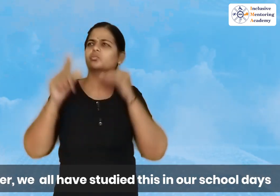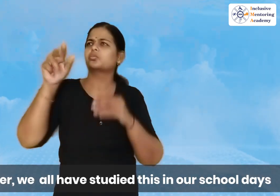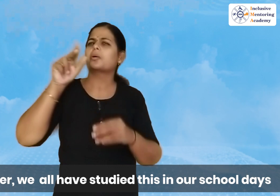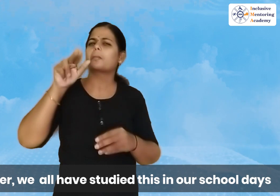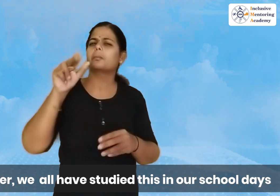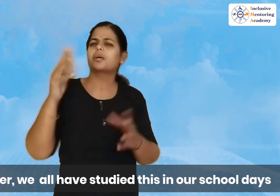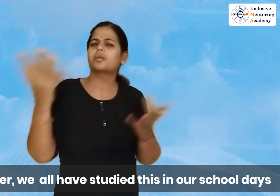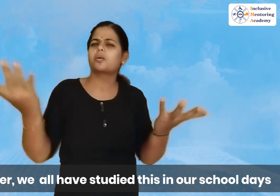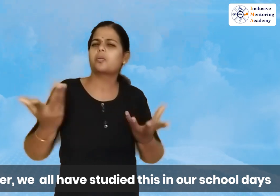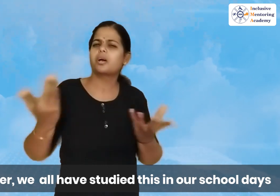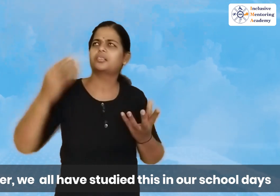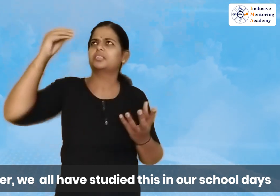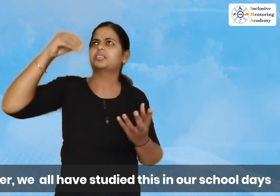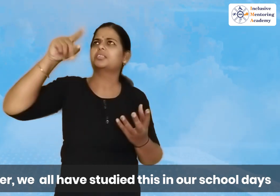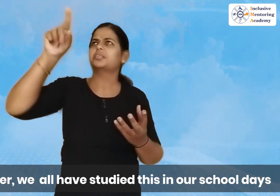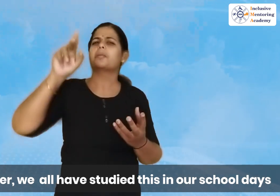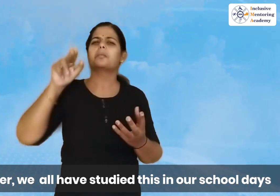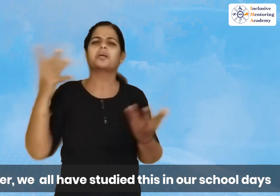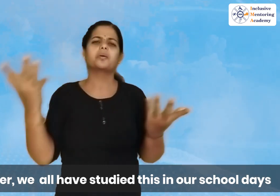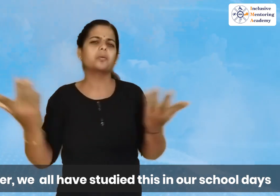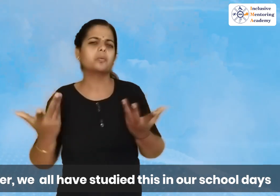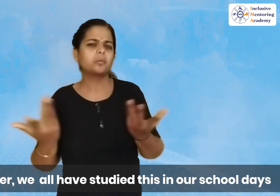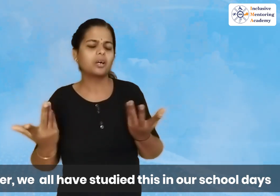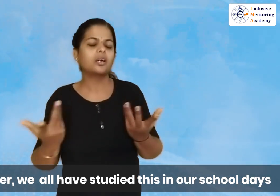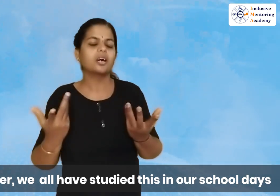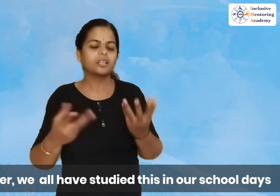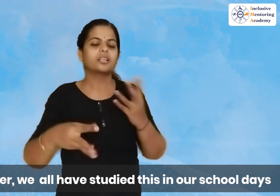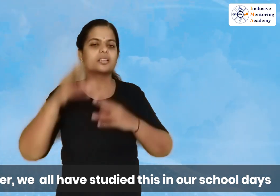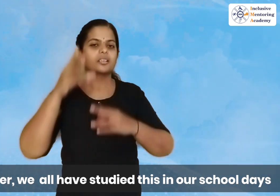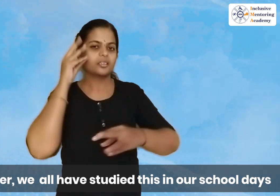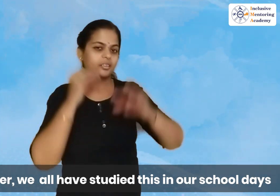Remember, we all have studied this in our school days.